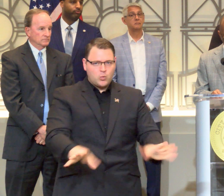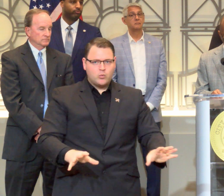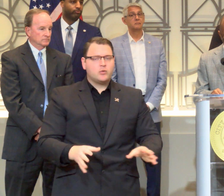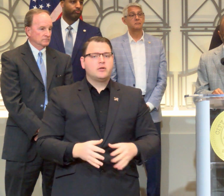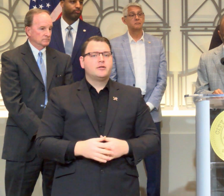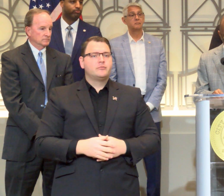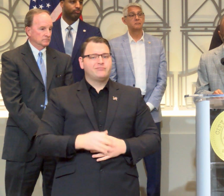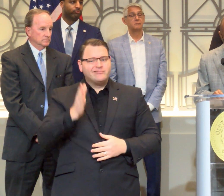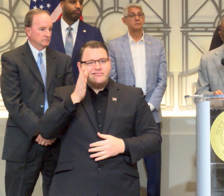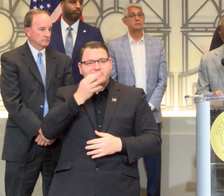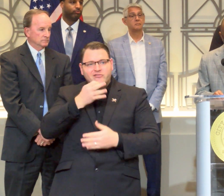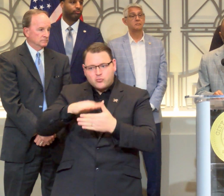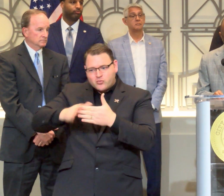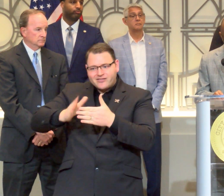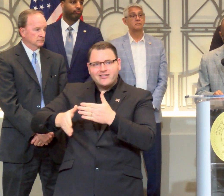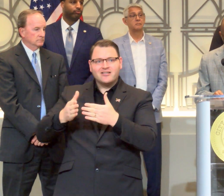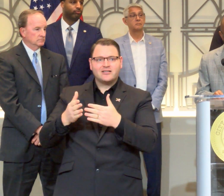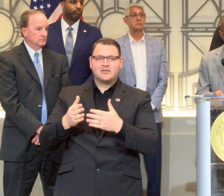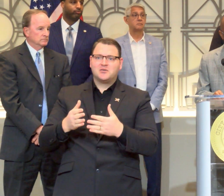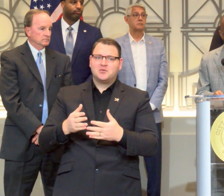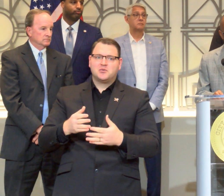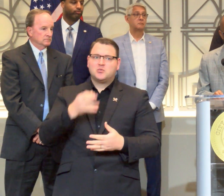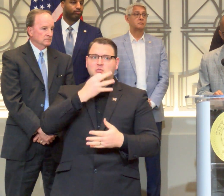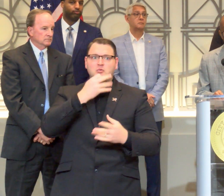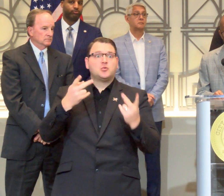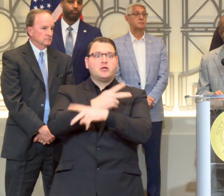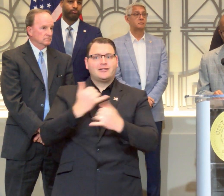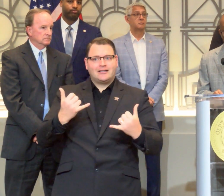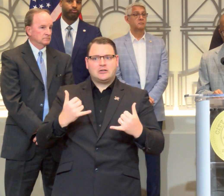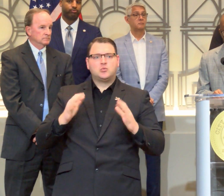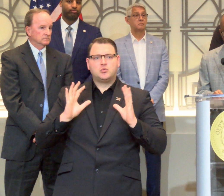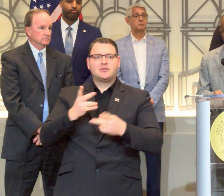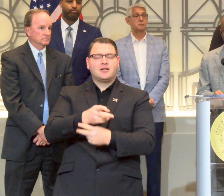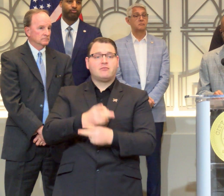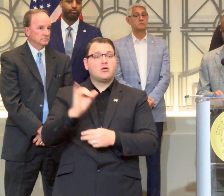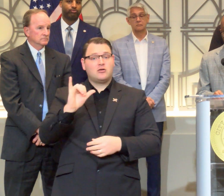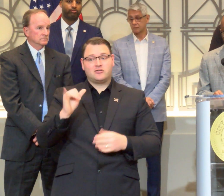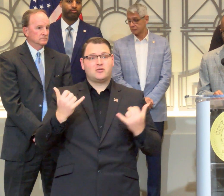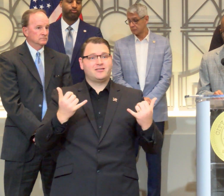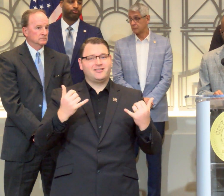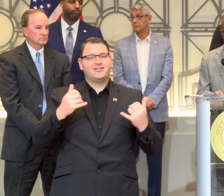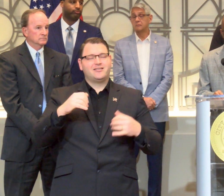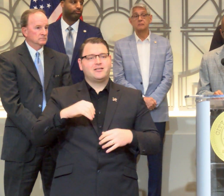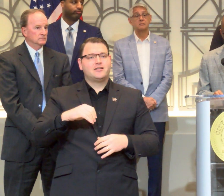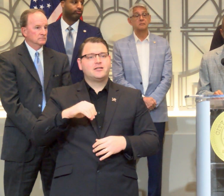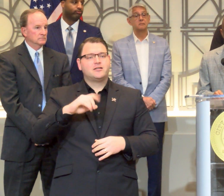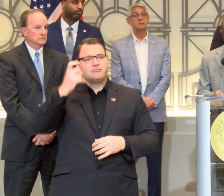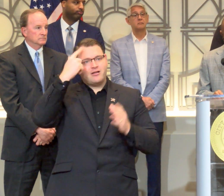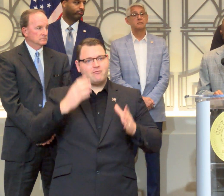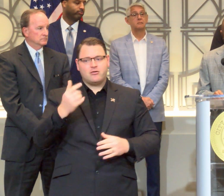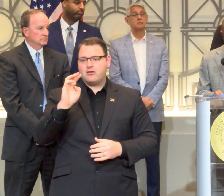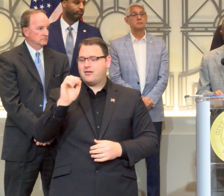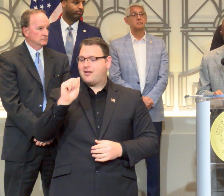today, as you know, Governor Abbott also provided some additional guidance for counties and cities across the